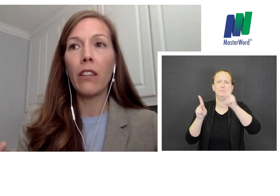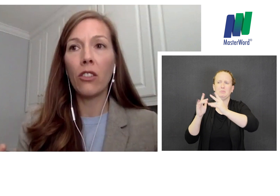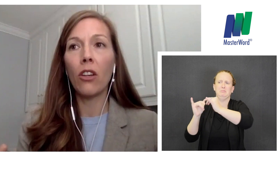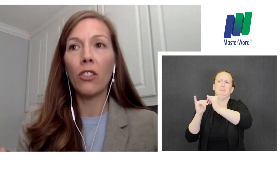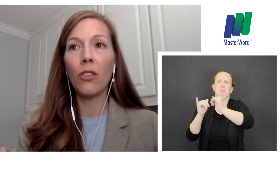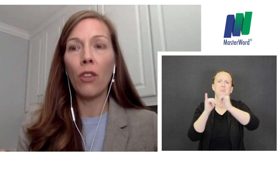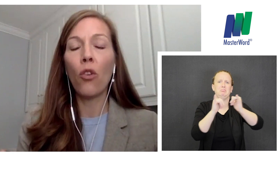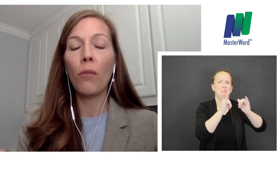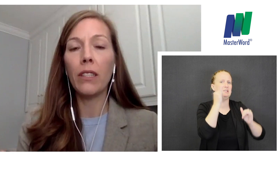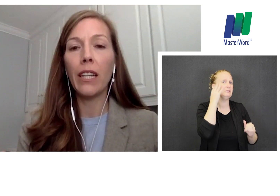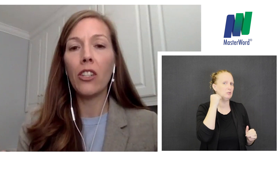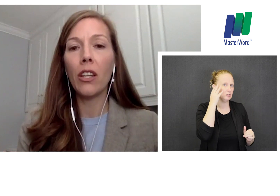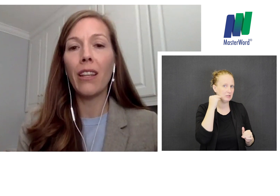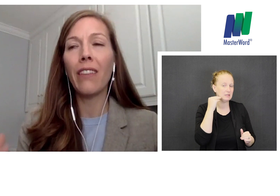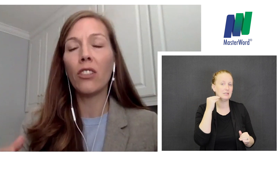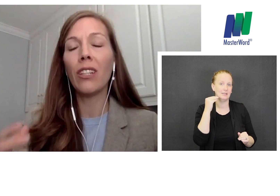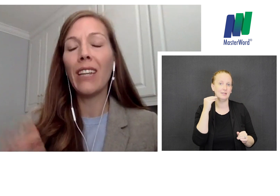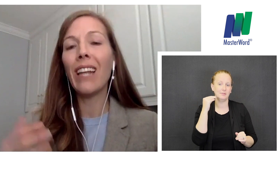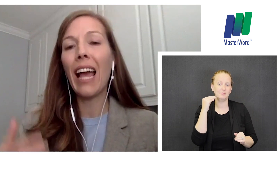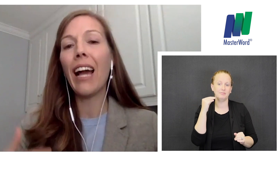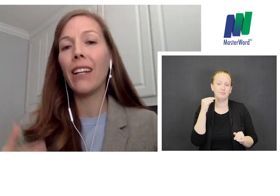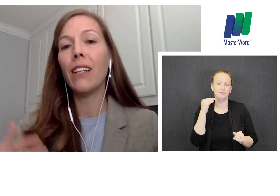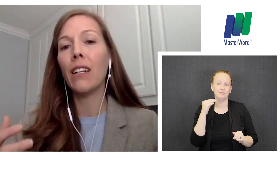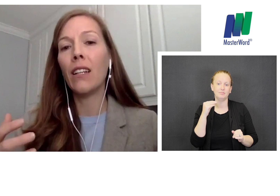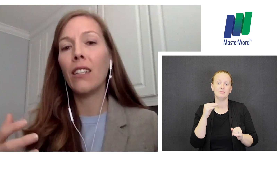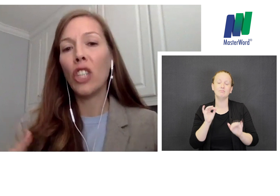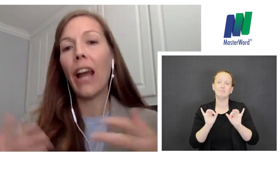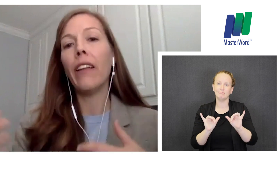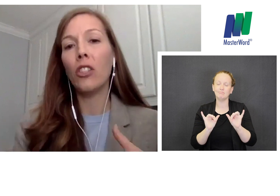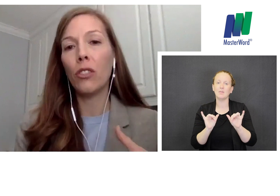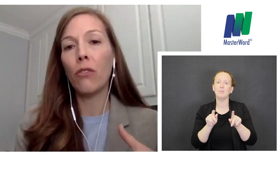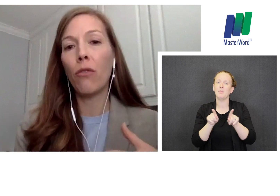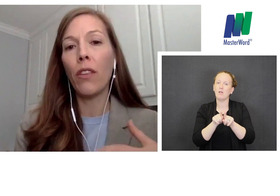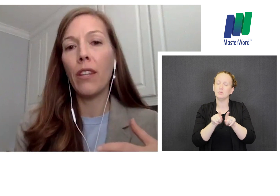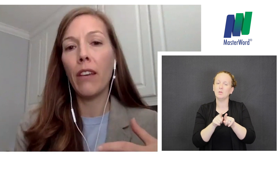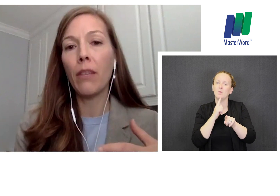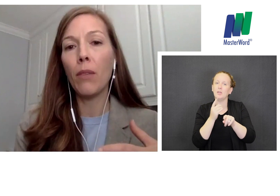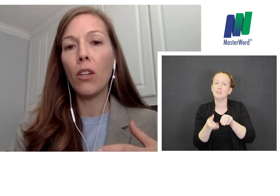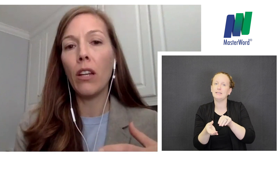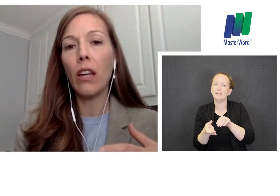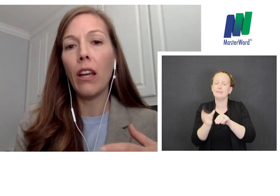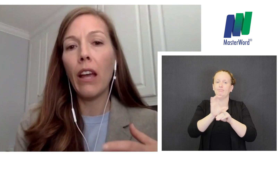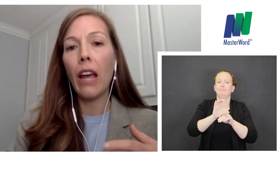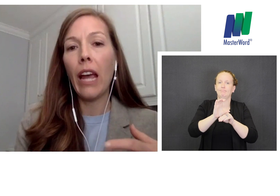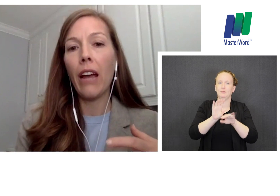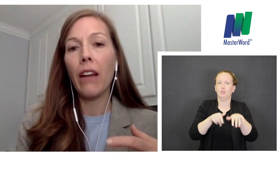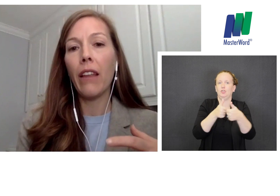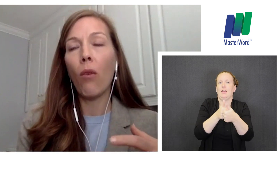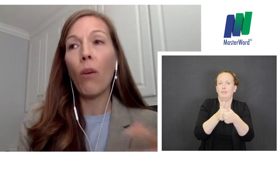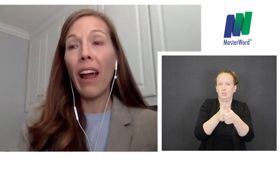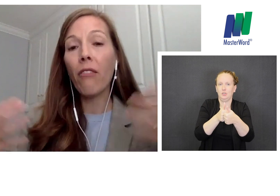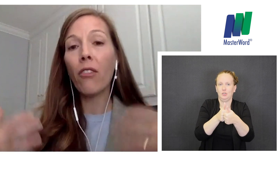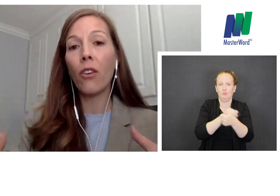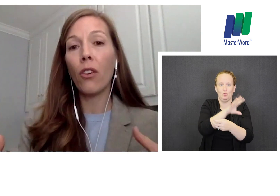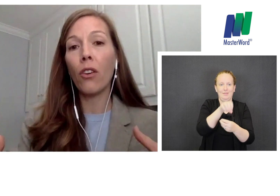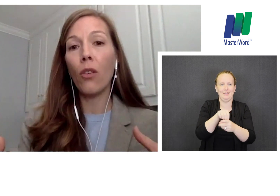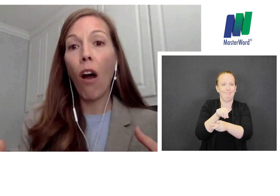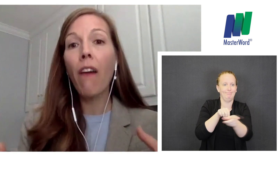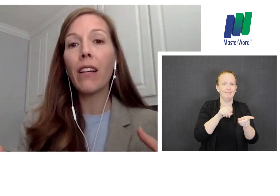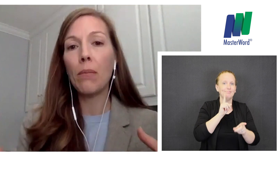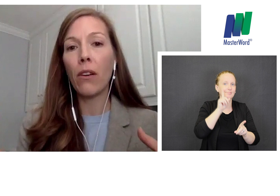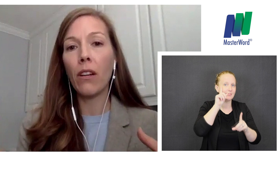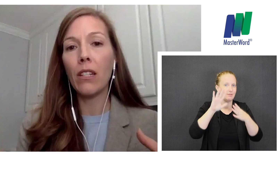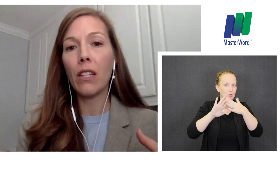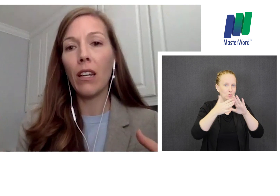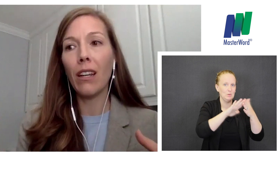think there's also the normalization that there's an even added challenge for the deaf community, and that whatever you